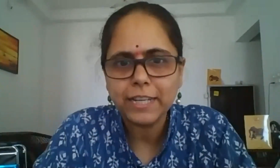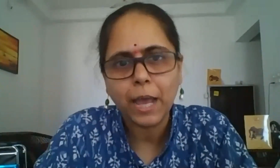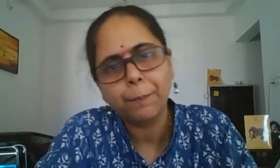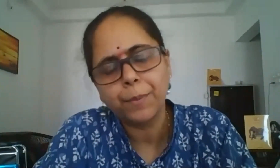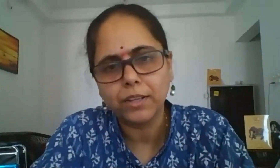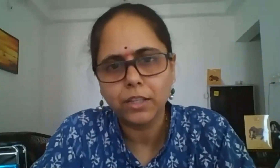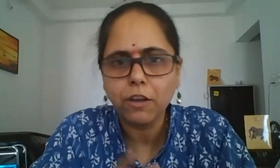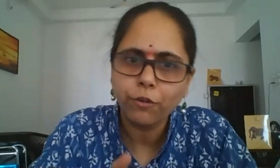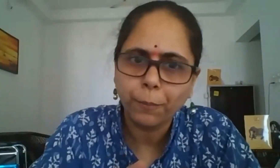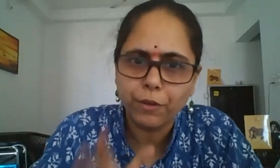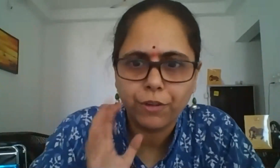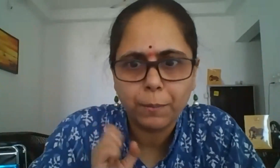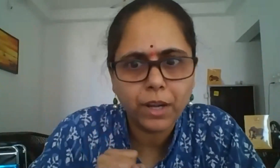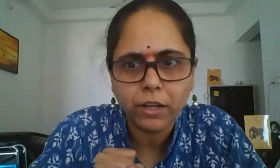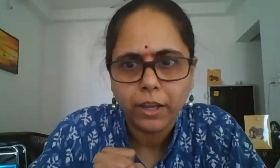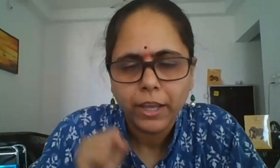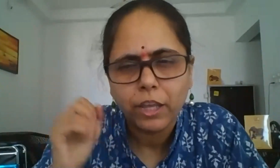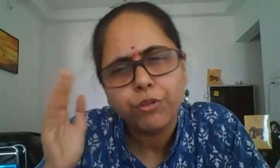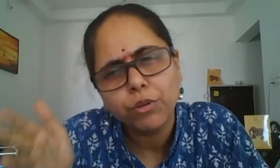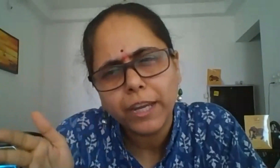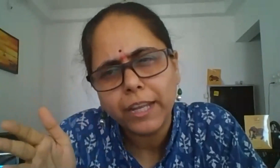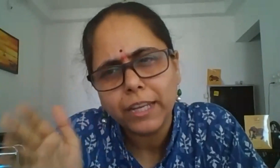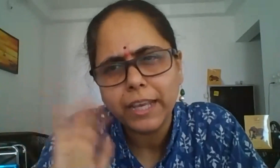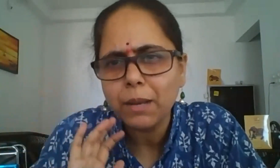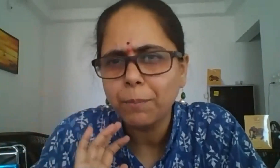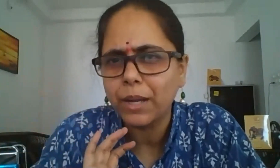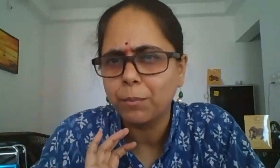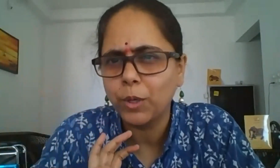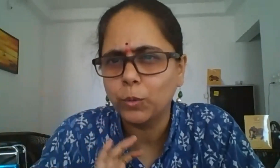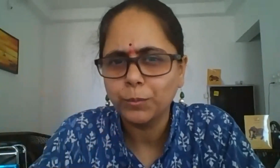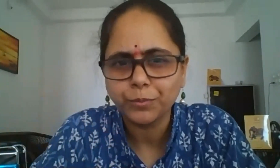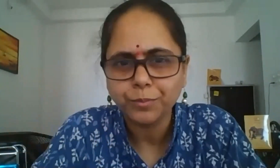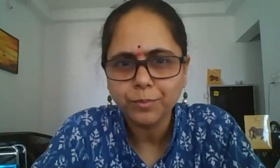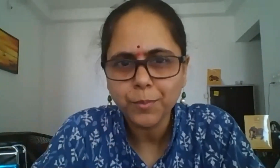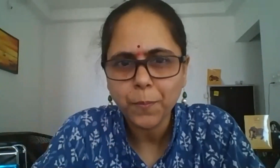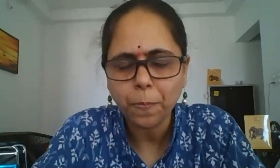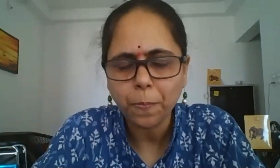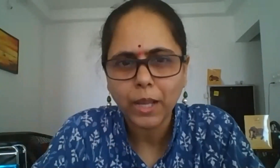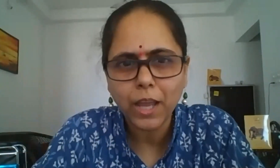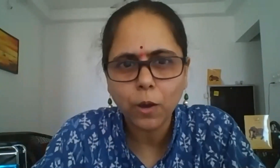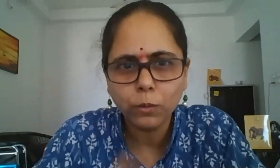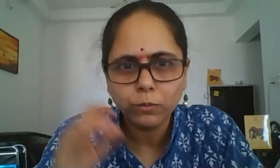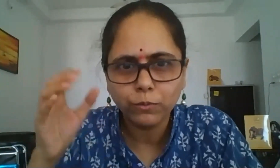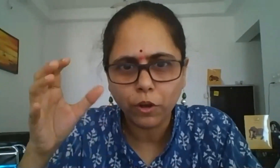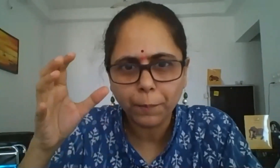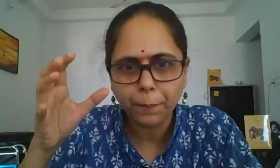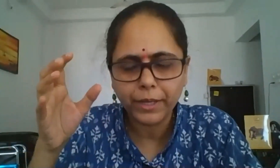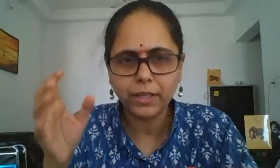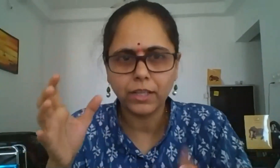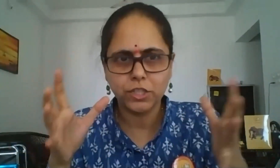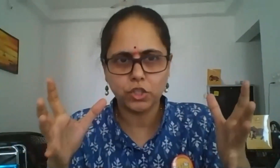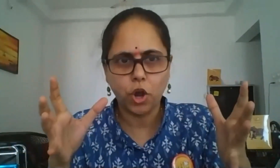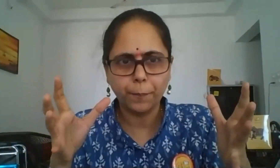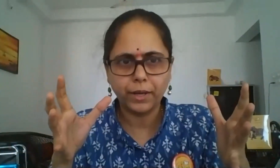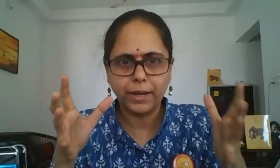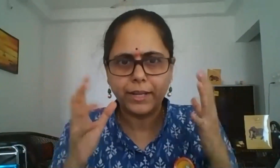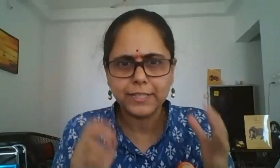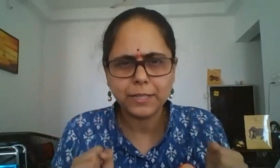I'm Prarthana from Giftable. If you need any help, let me know. Now, for a minute, he stopped and he said, ma'am,